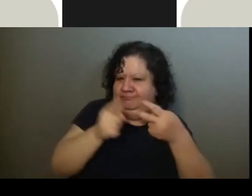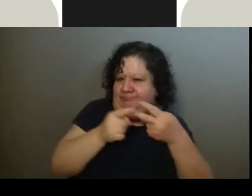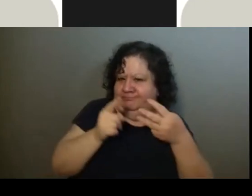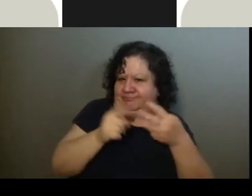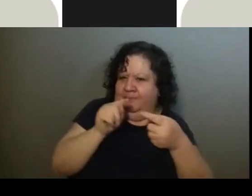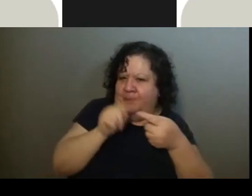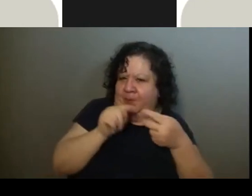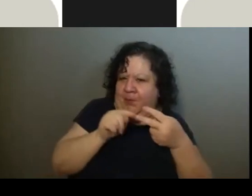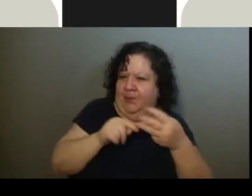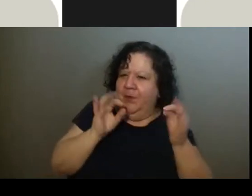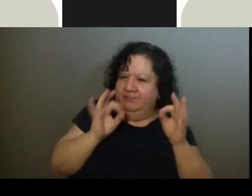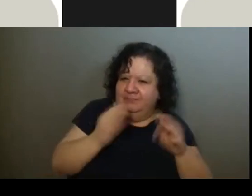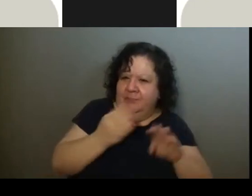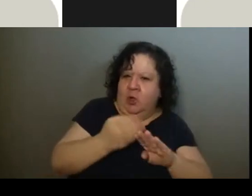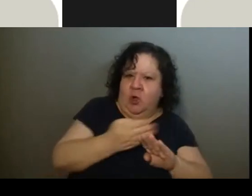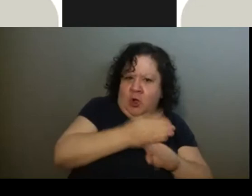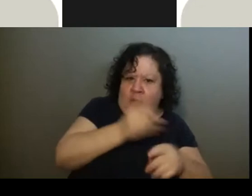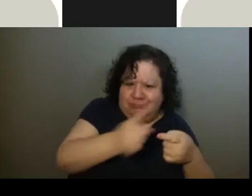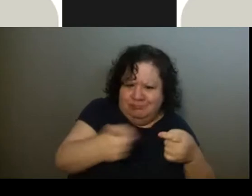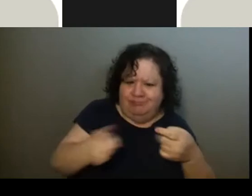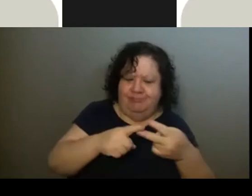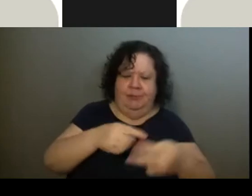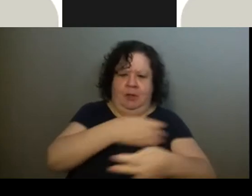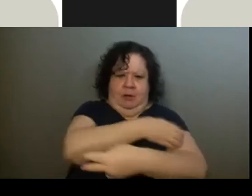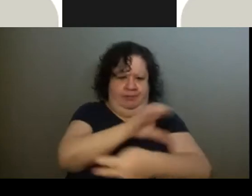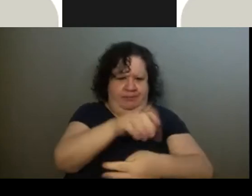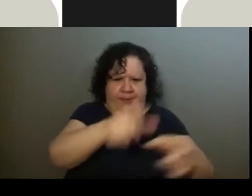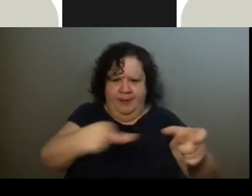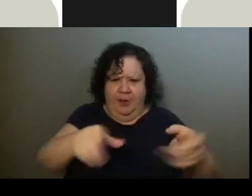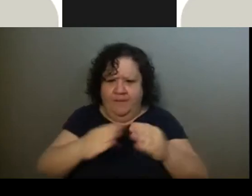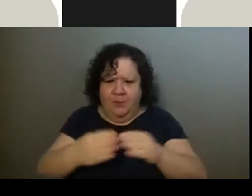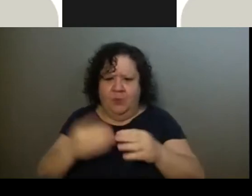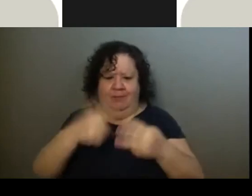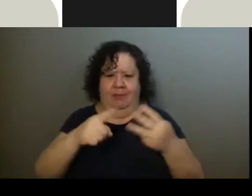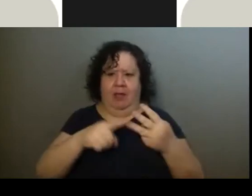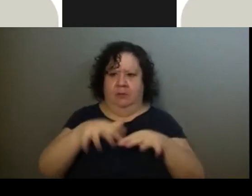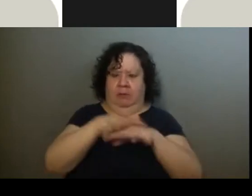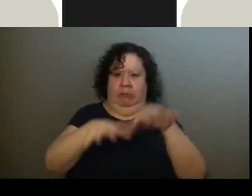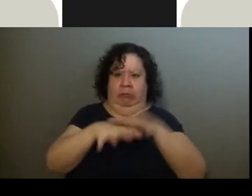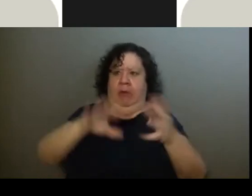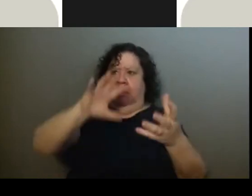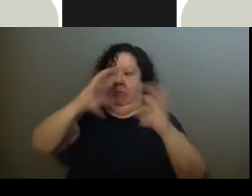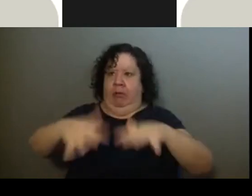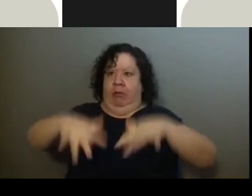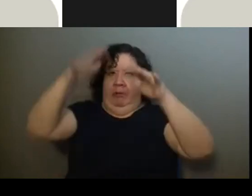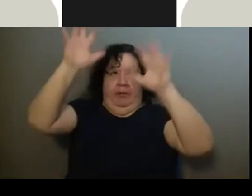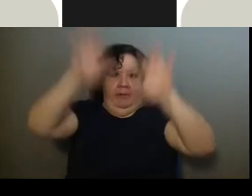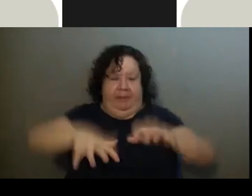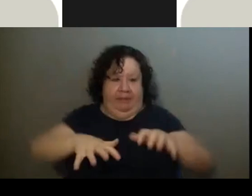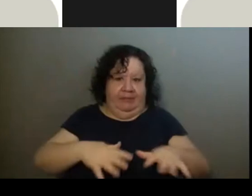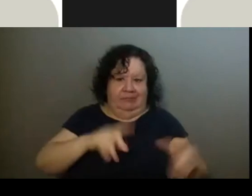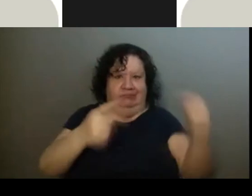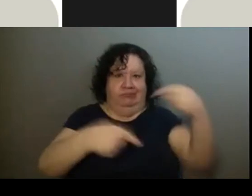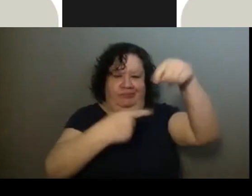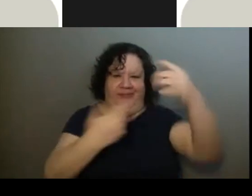multi-hazards. Please, we'll be having a response from the panel, or special invited guests Joanna, do you have a